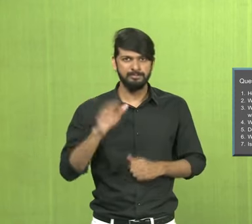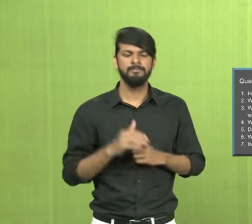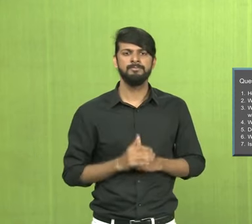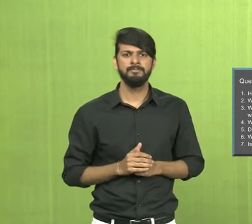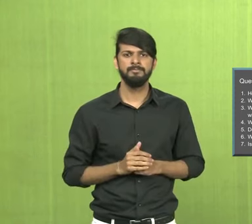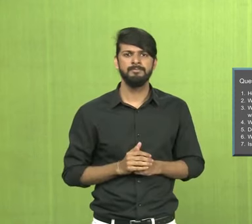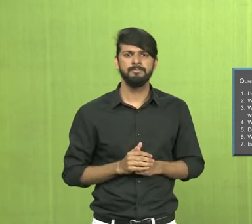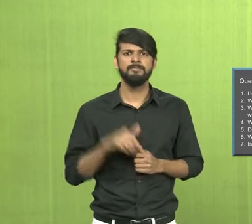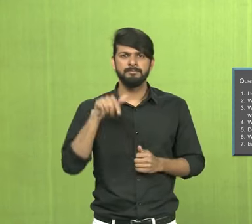Question number 5.